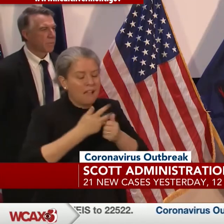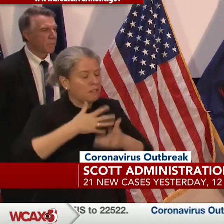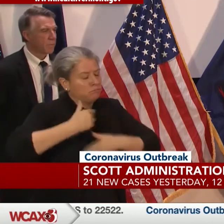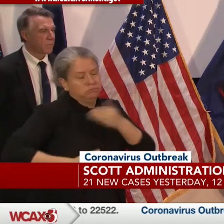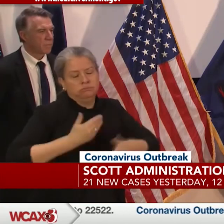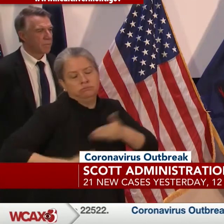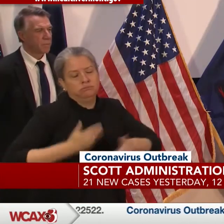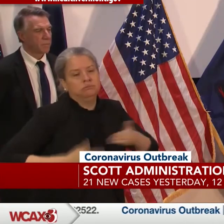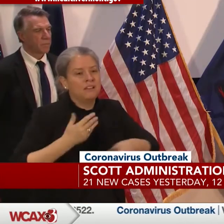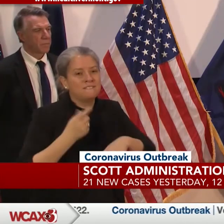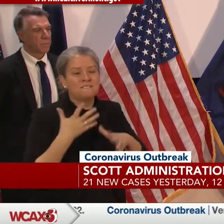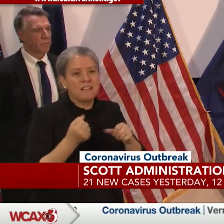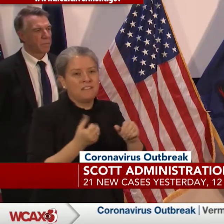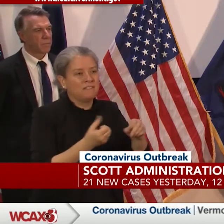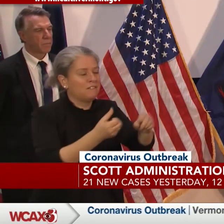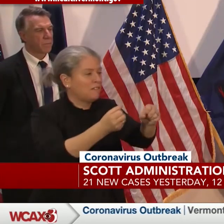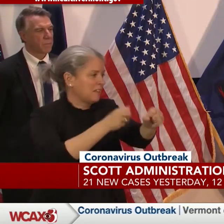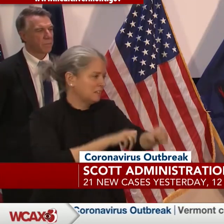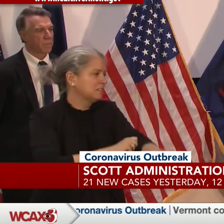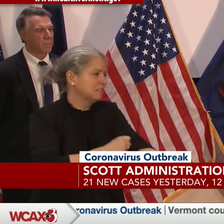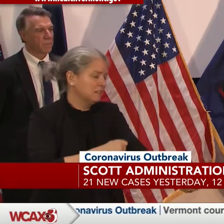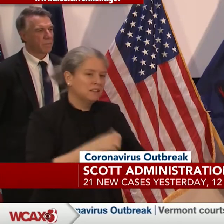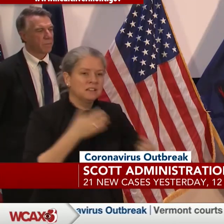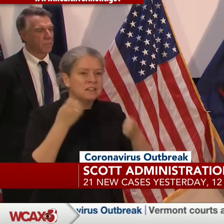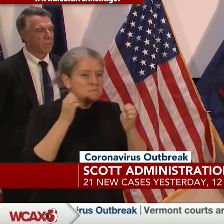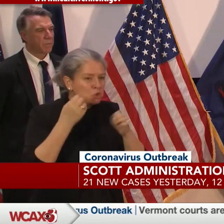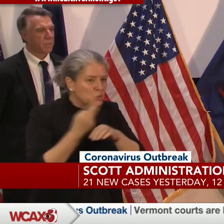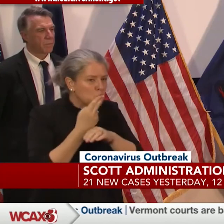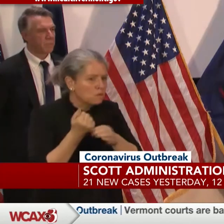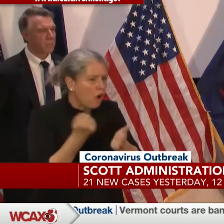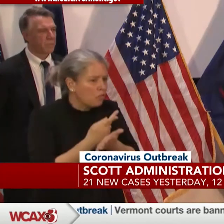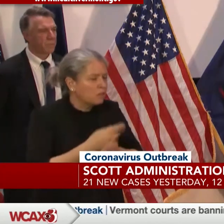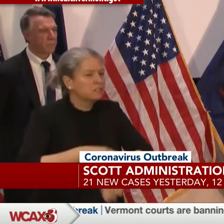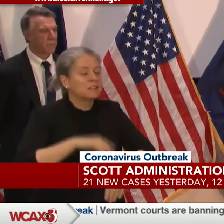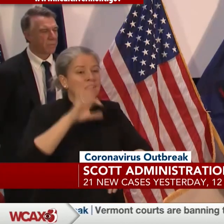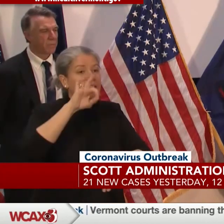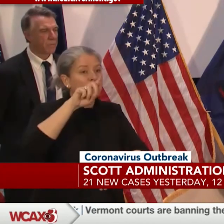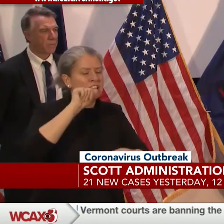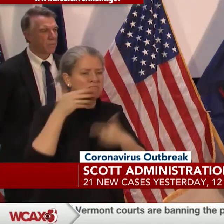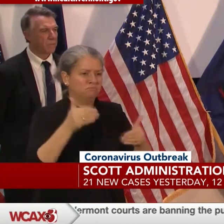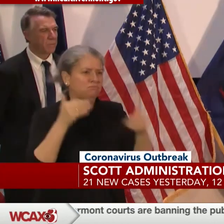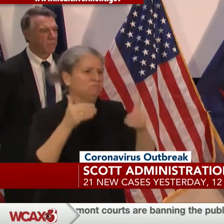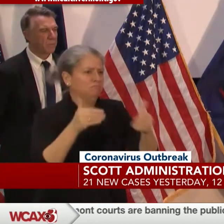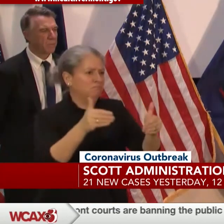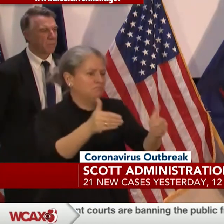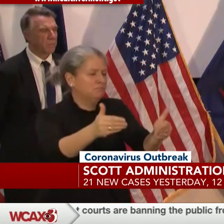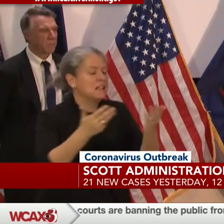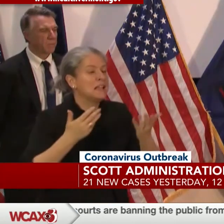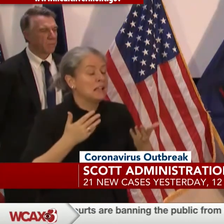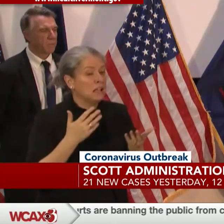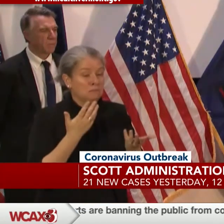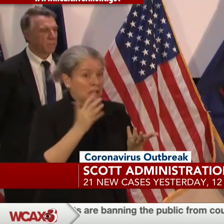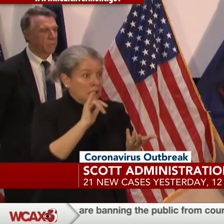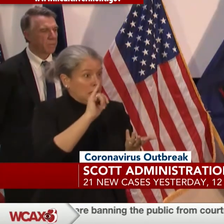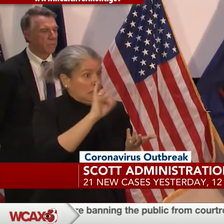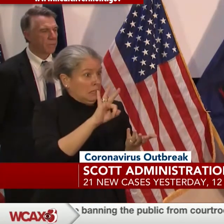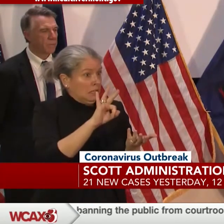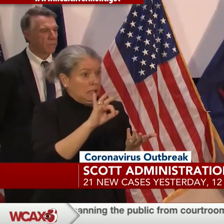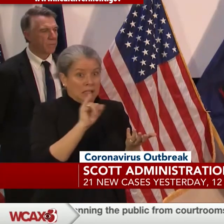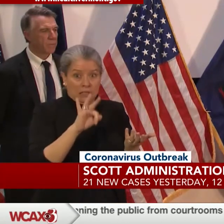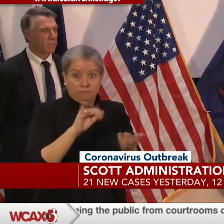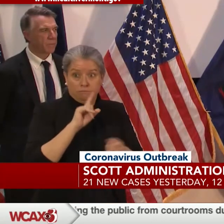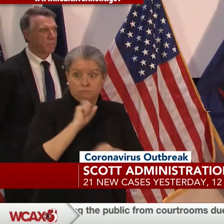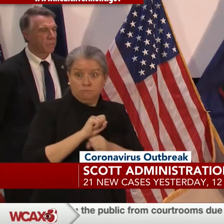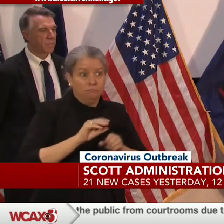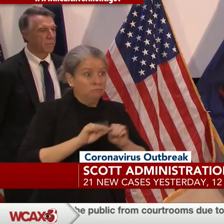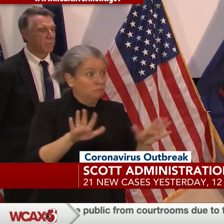very rapid timeline with emergency use authorizations and the FDA. So obviously, if this becomes a prime time thing